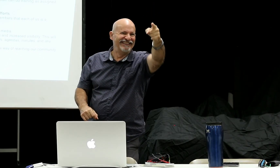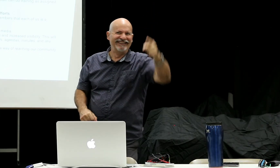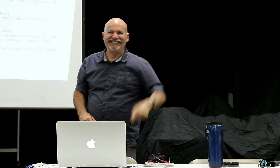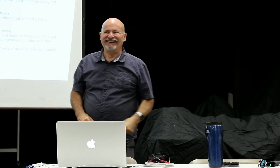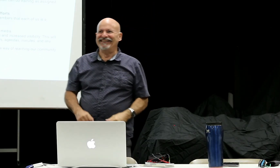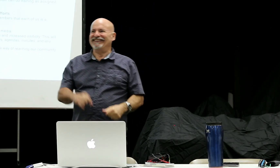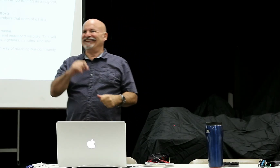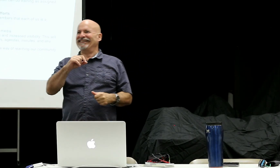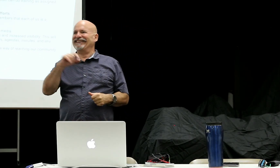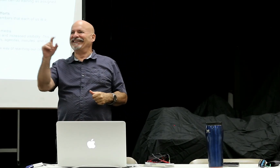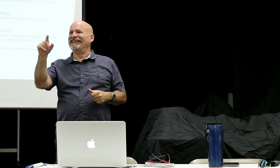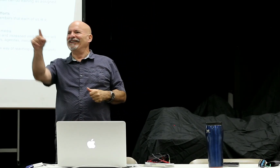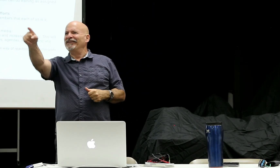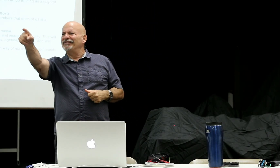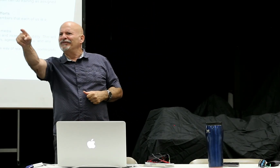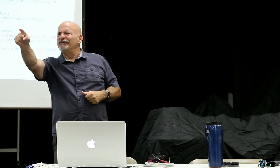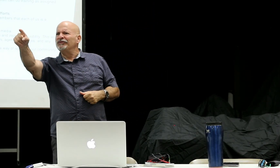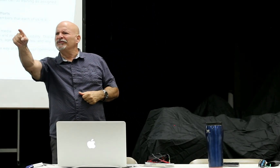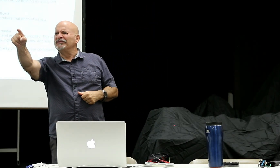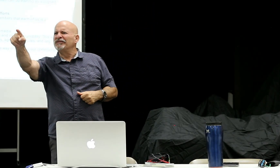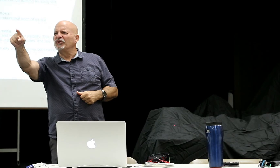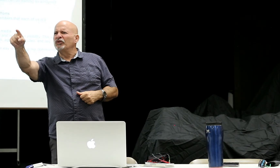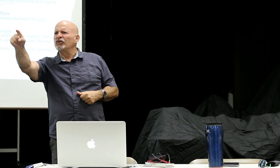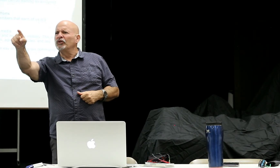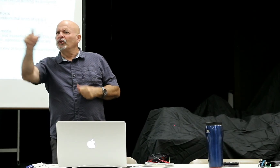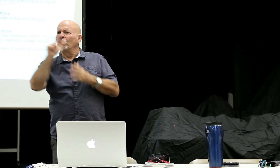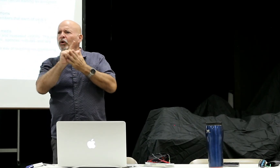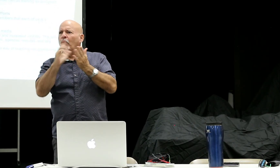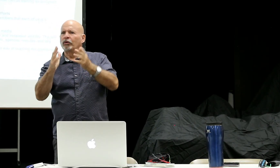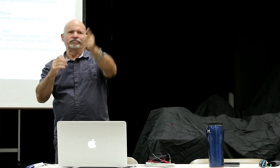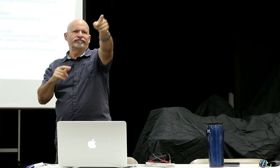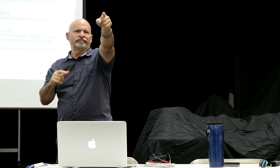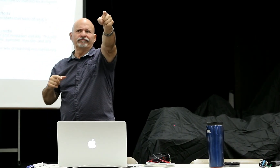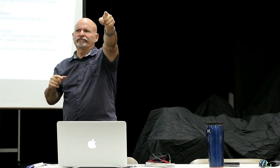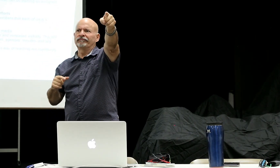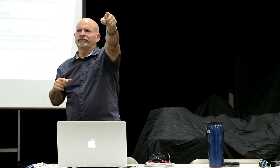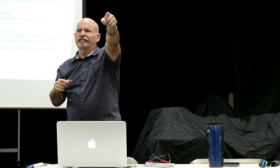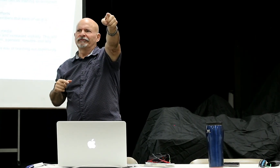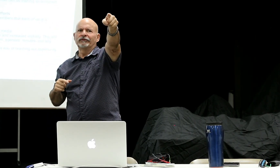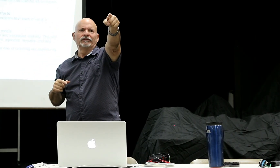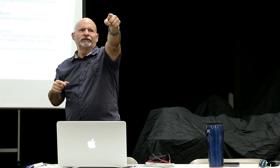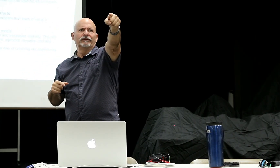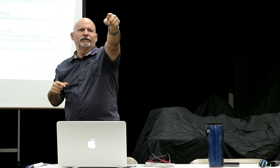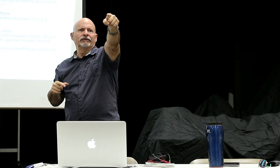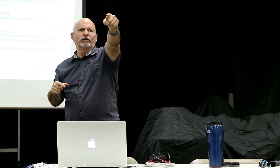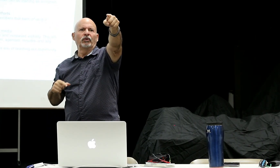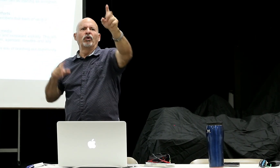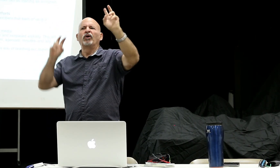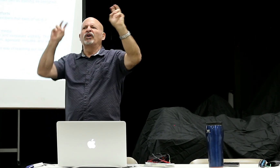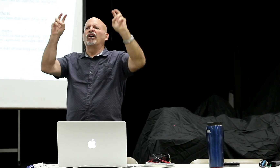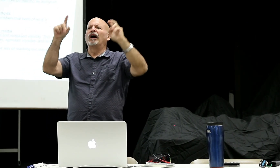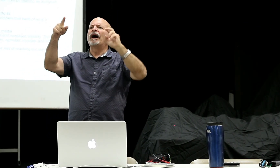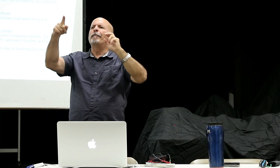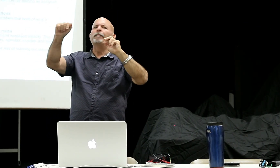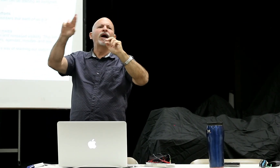So if we just said time, location, date, time, location, it was more simple with just a few graphics and not so many words.